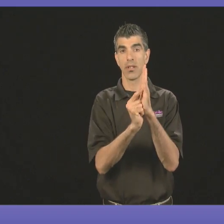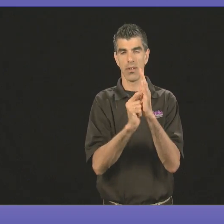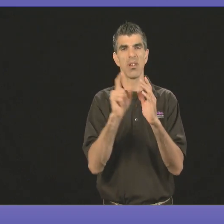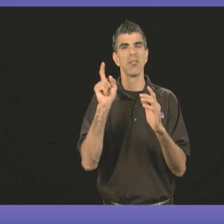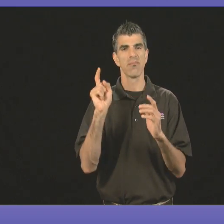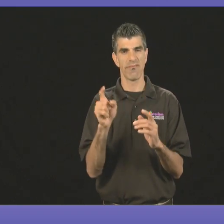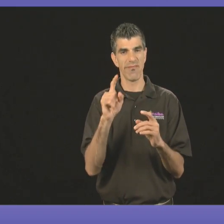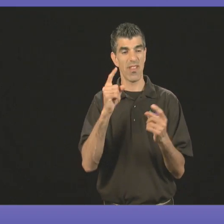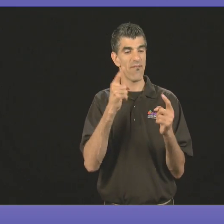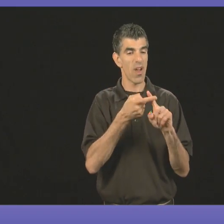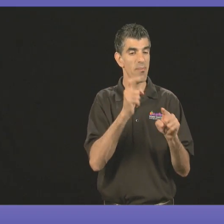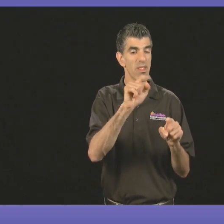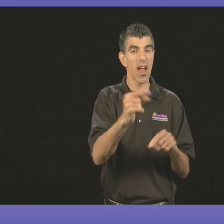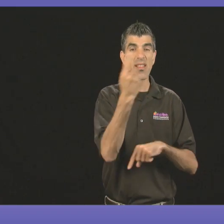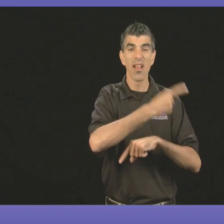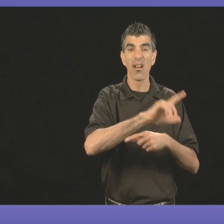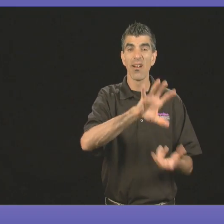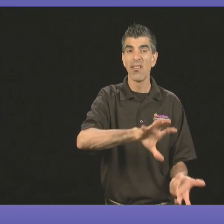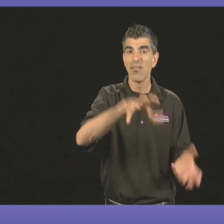statutory limitation.